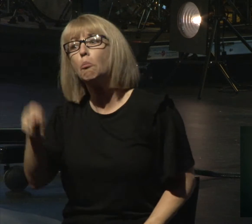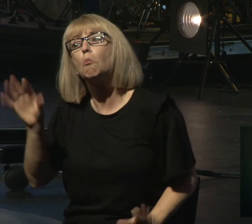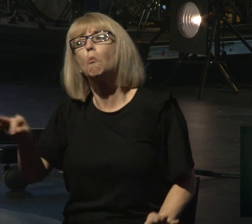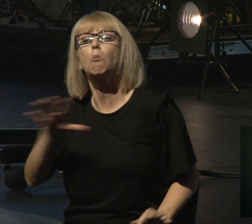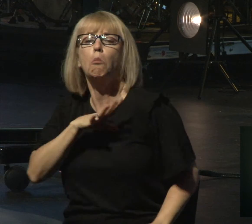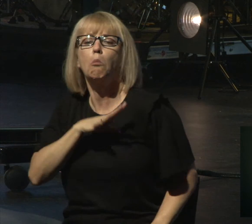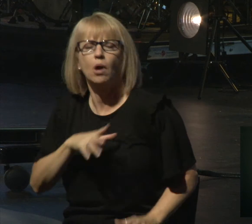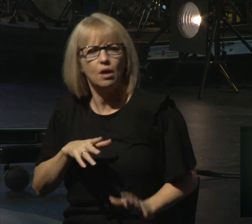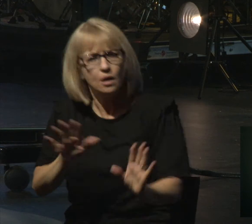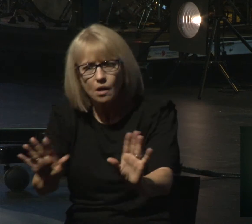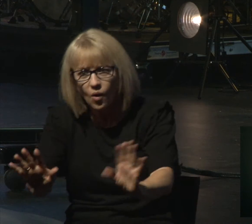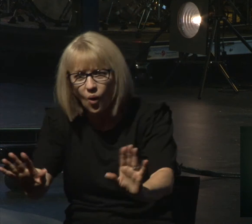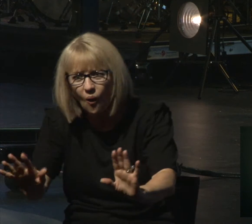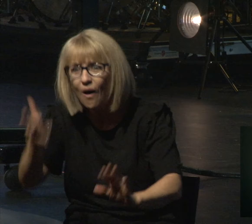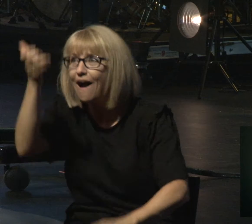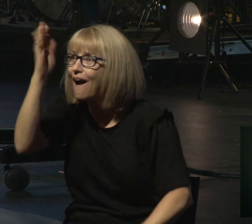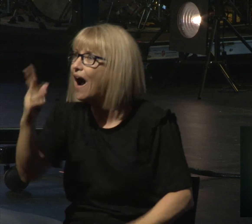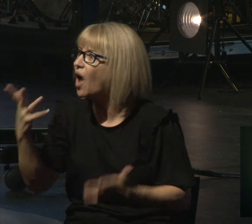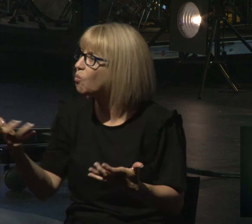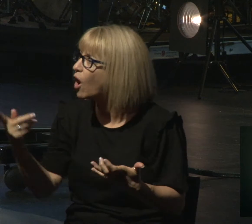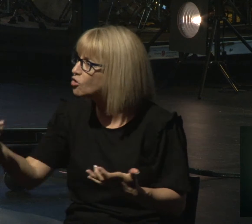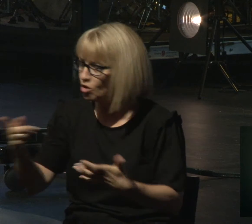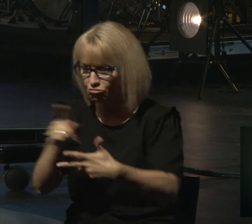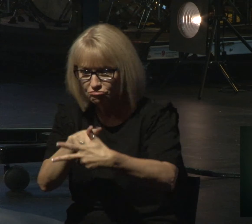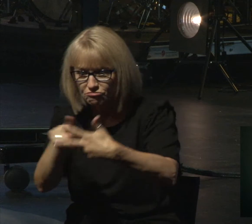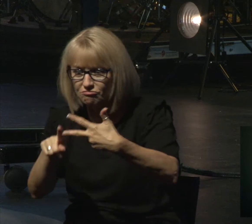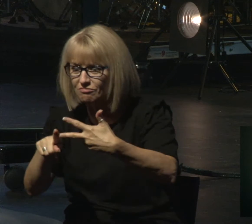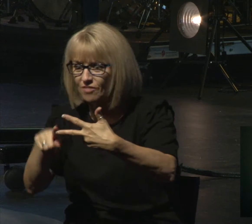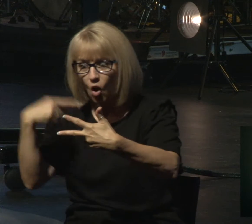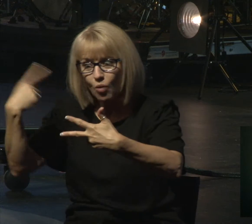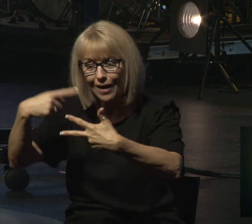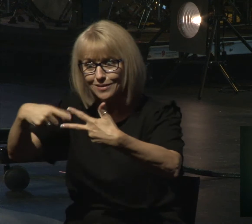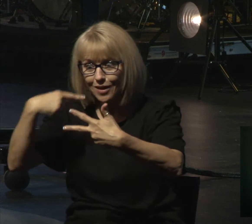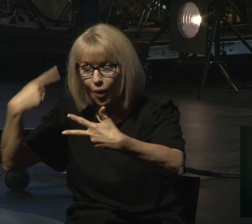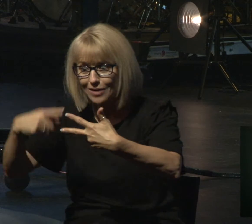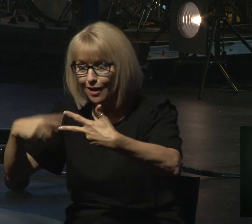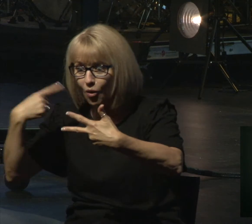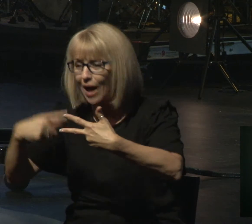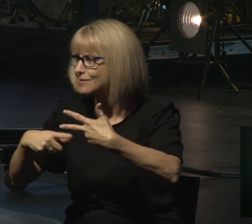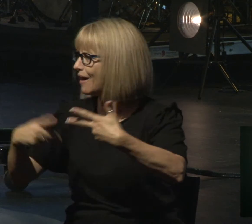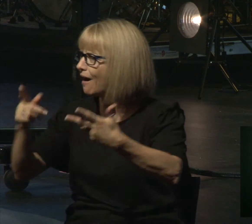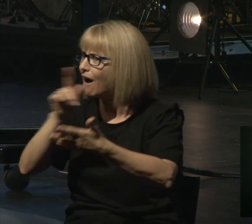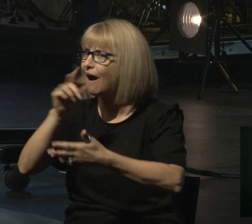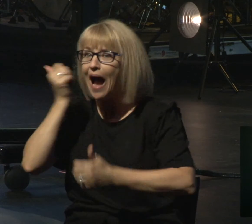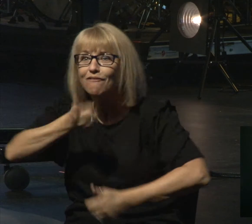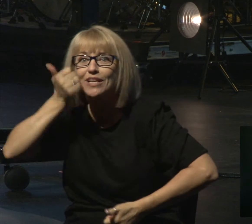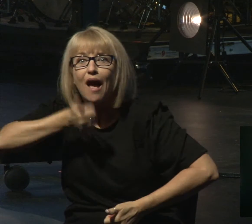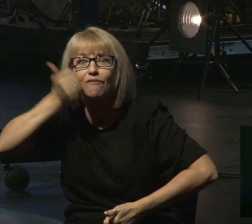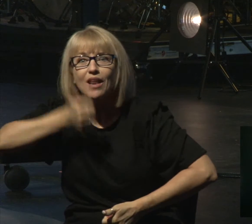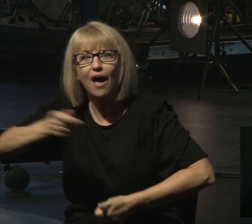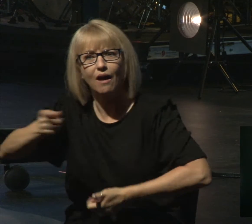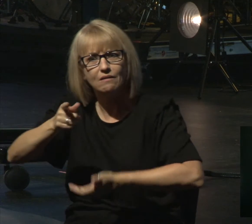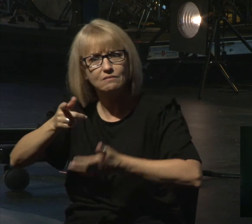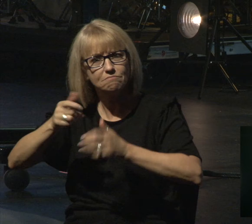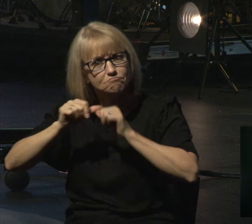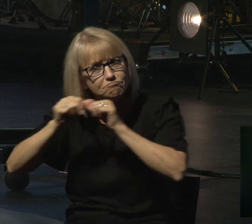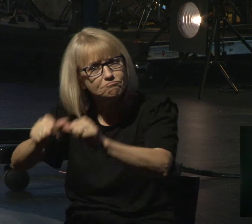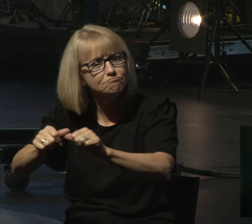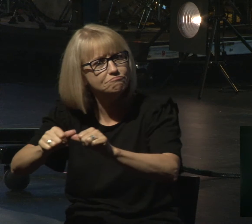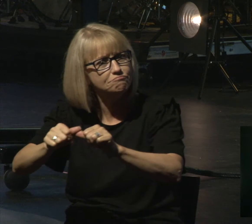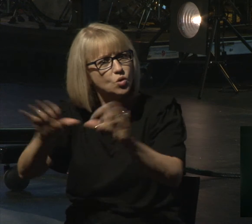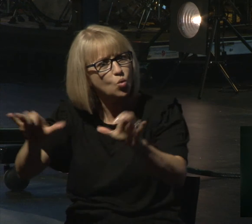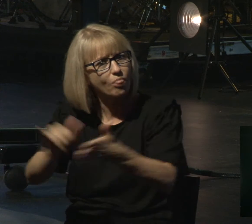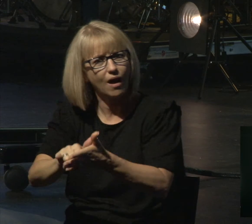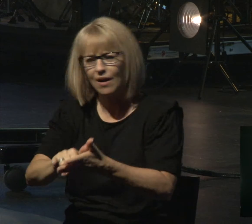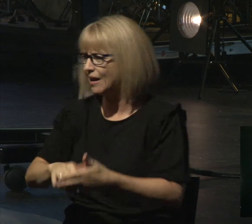is to make that a regular part of our Christian walk with Him. That, man, I'm so proud of what we did yesterday in serving, but if we just